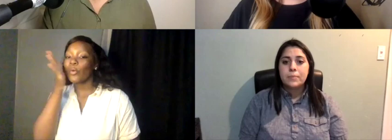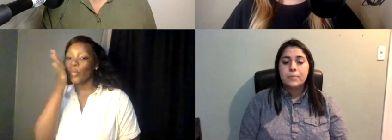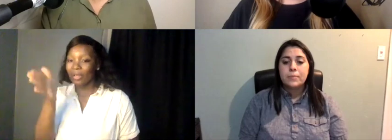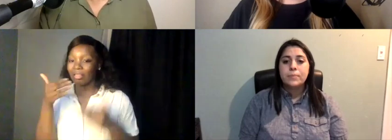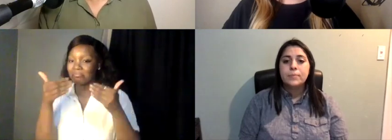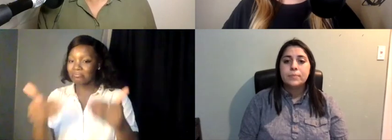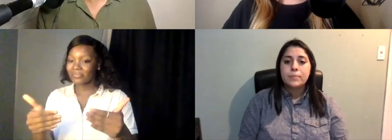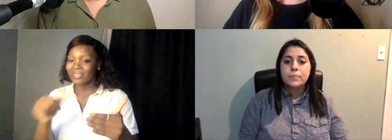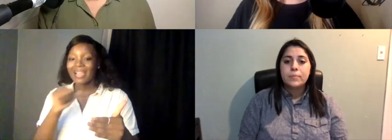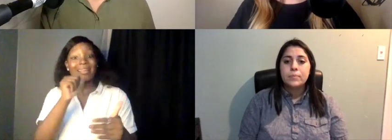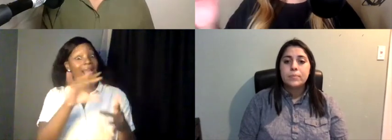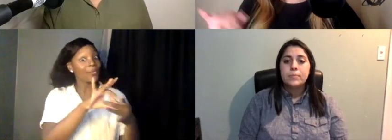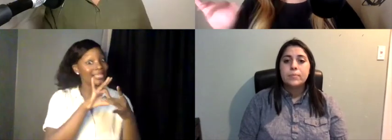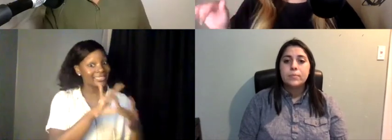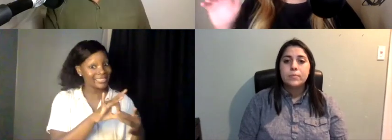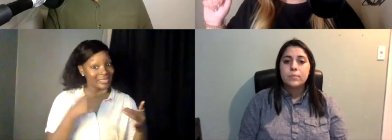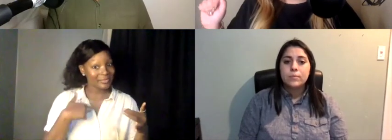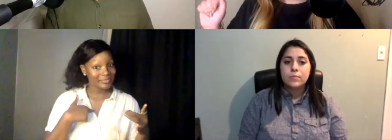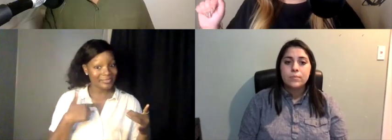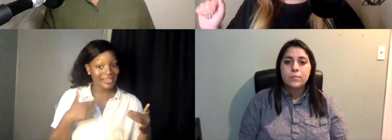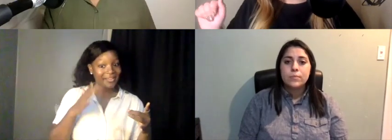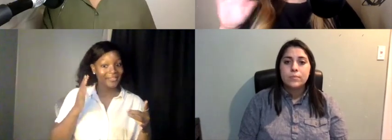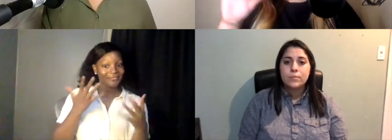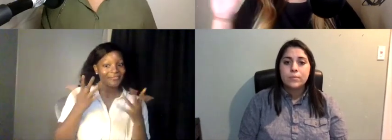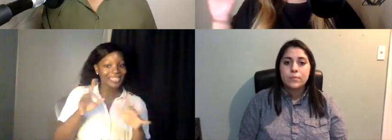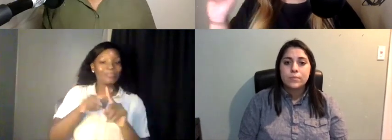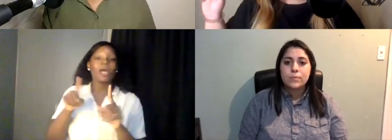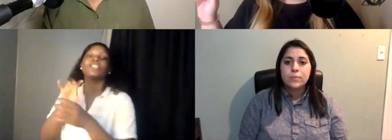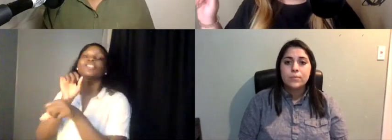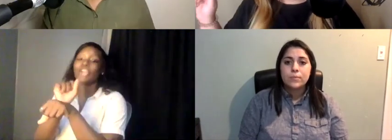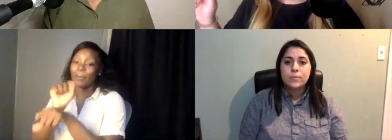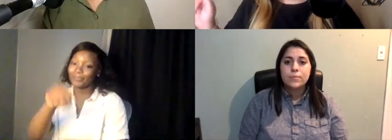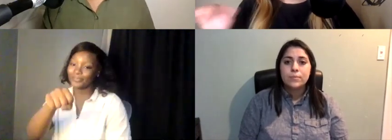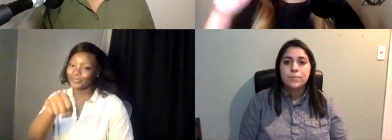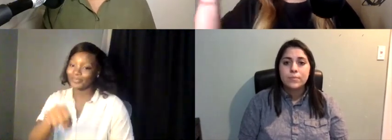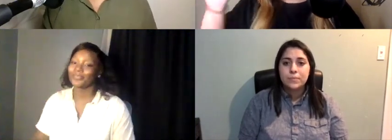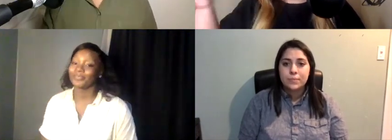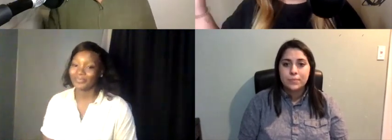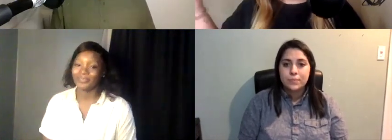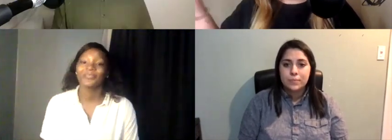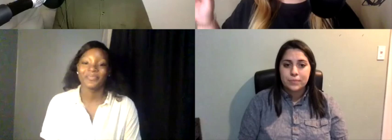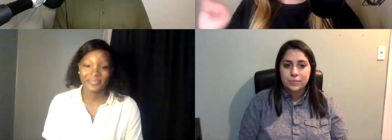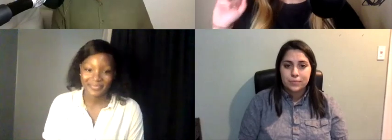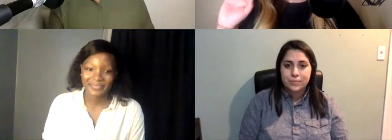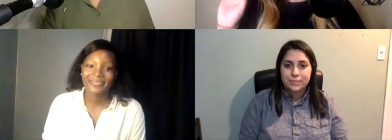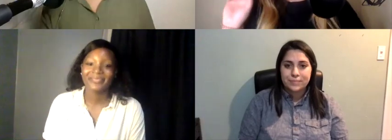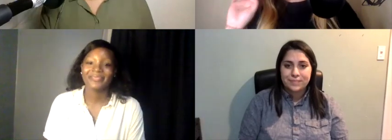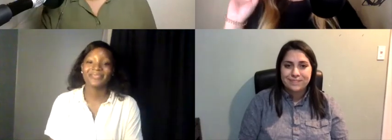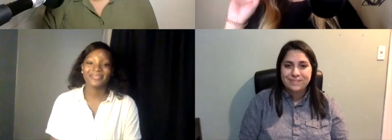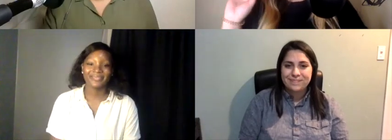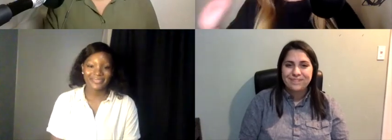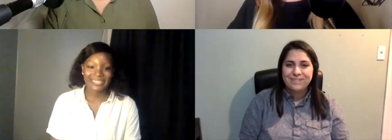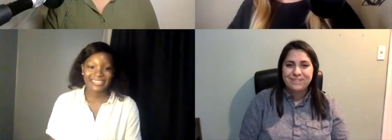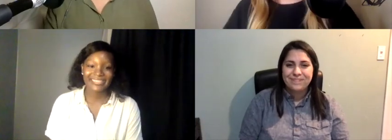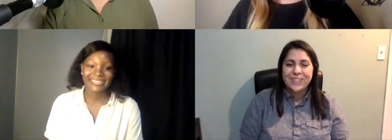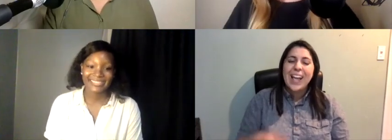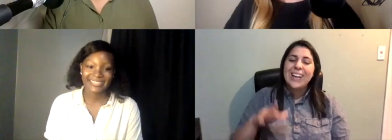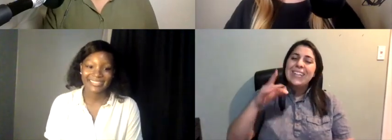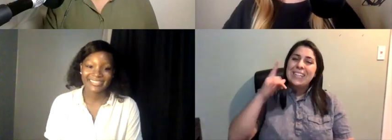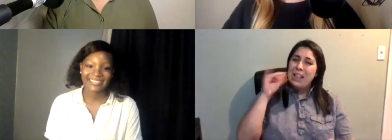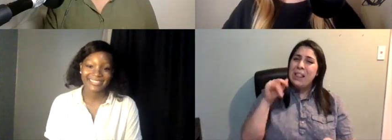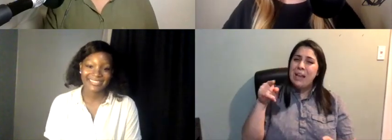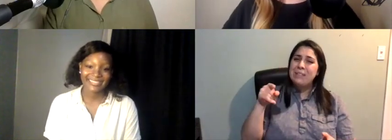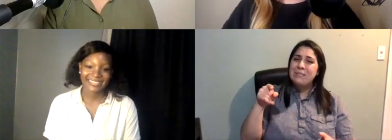job. Yeah, she tested the waters while she was in a relationship. That sounds like you're stepping out on your man. You're like, all right, I'm just gonna go, you know, it's a